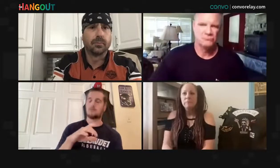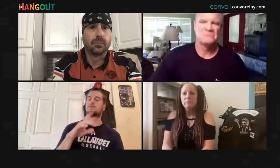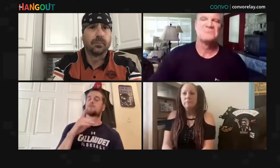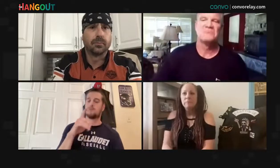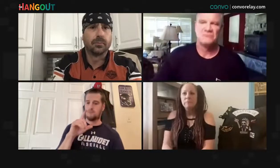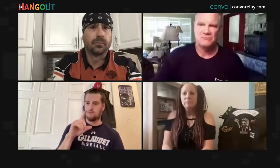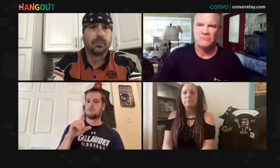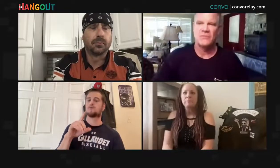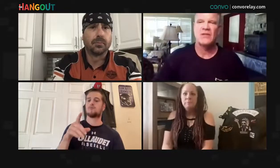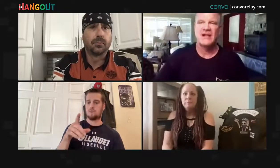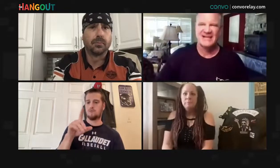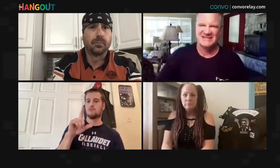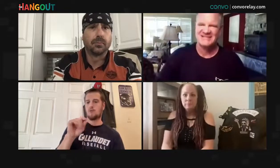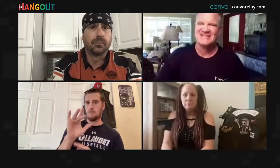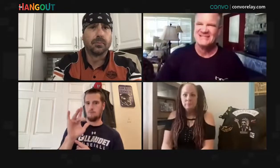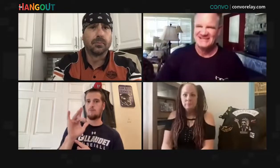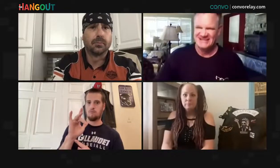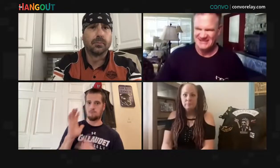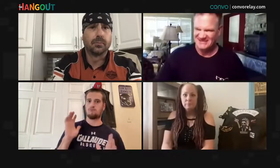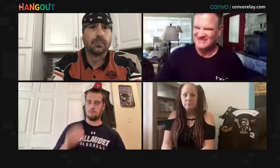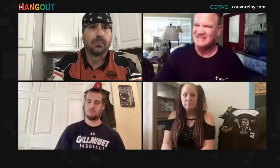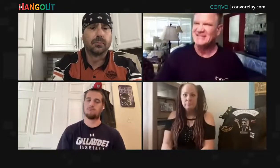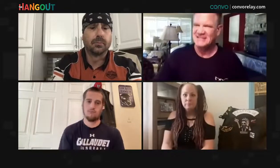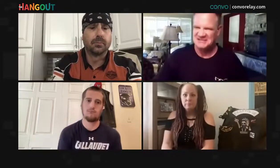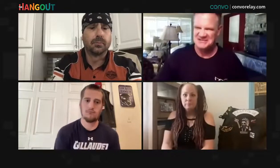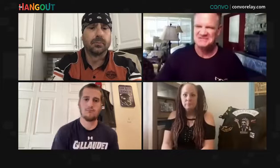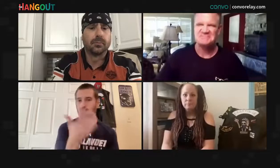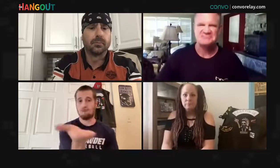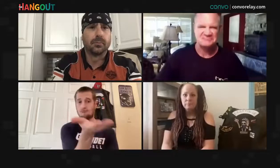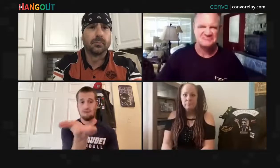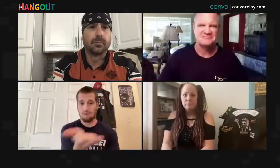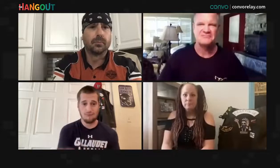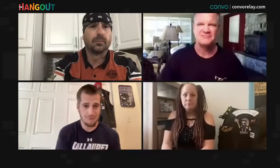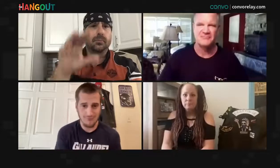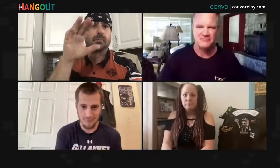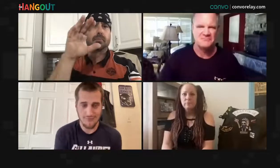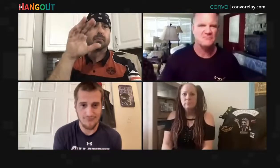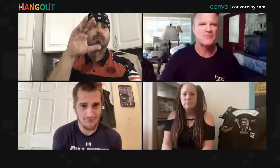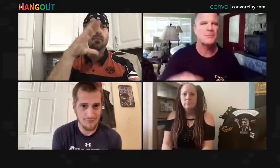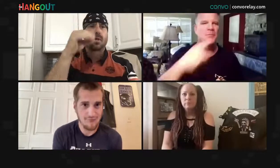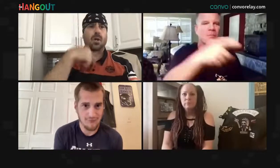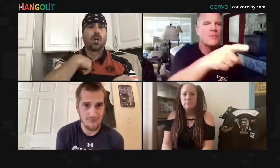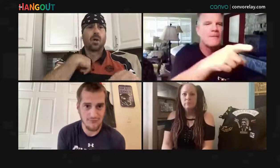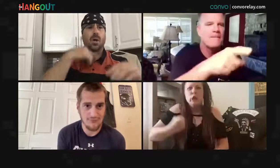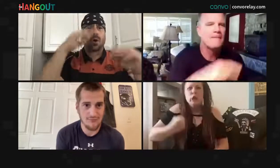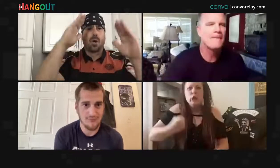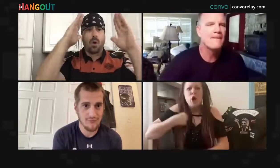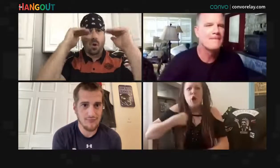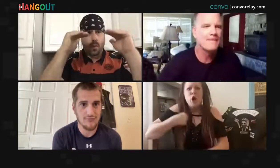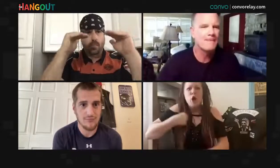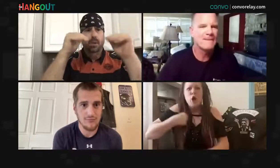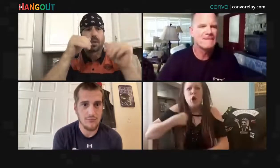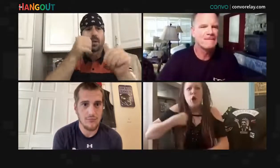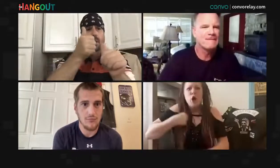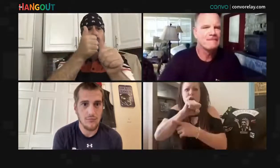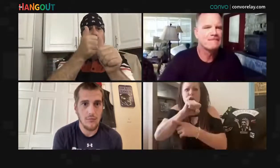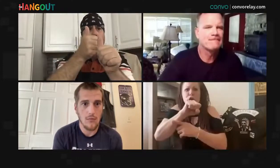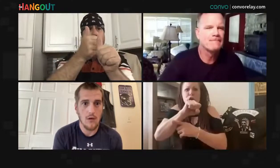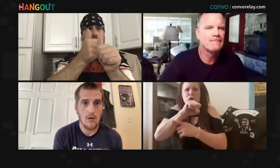every 5 years, Yeah, right? it's going to be at Sturgis, 2025. So yeah. And this is Les signing here.